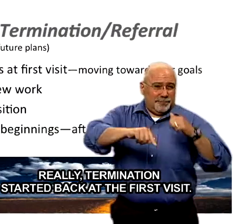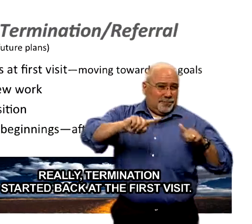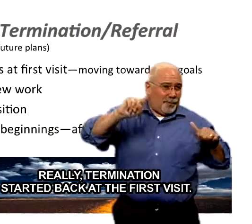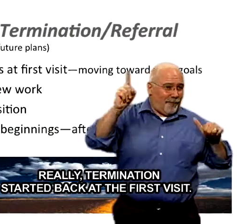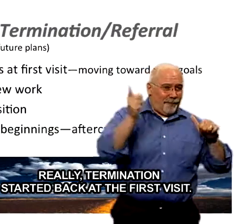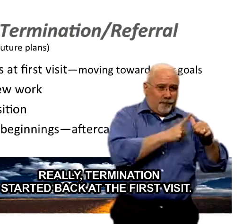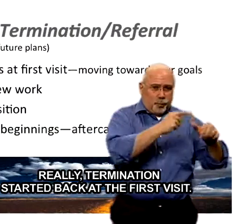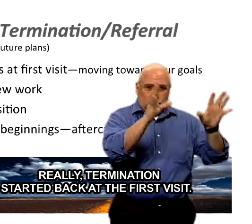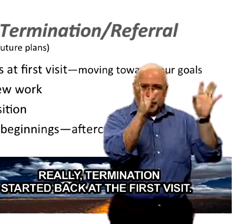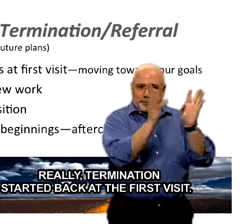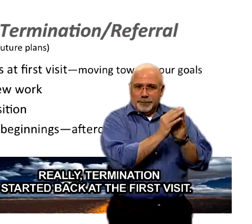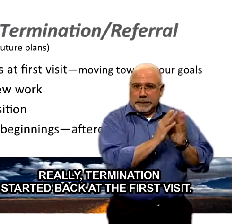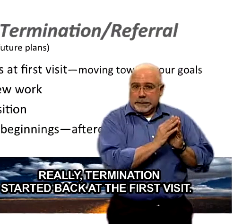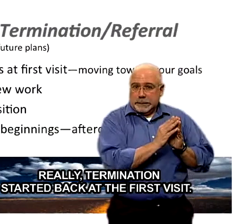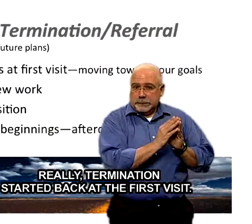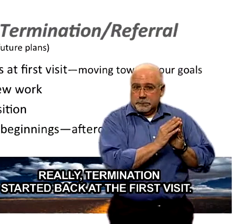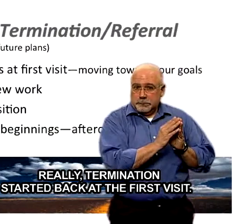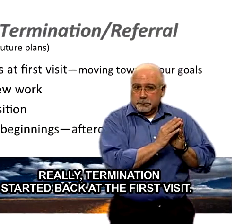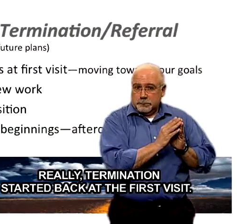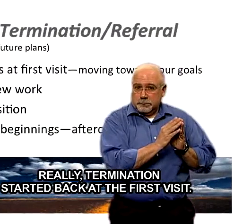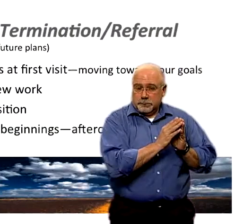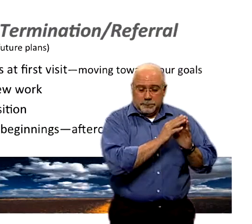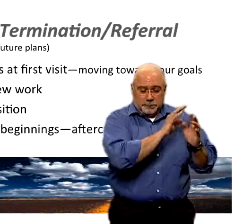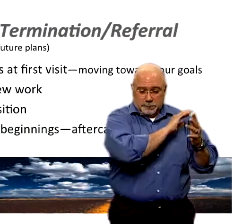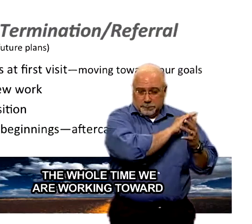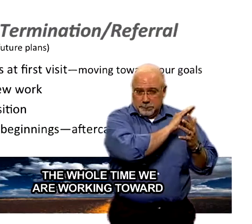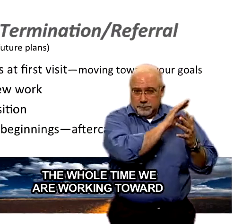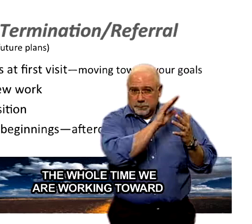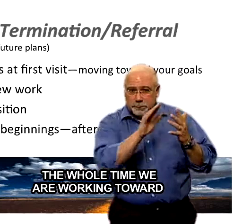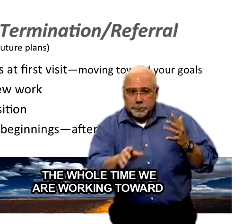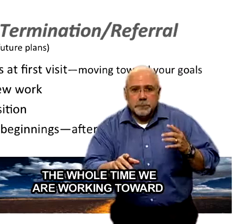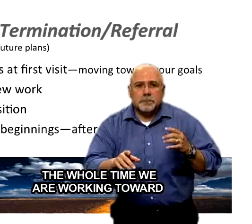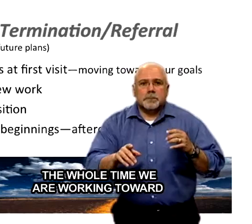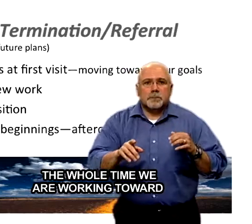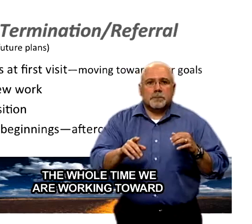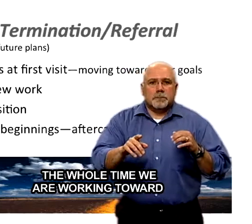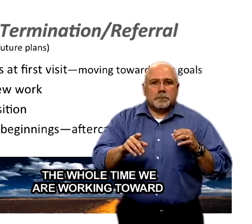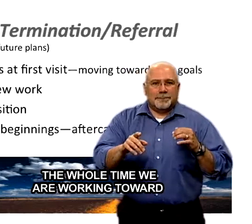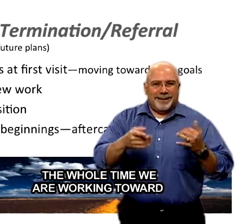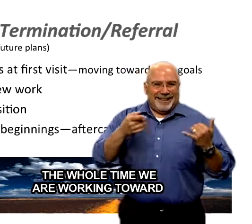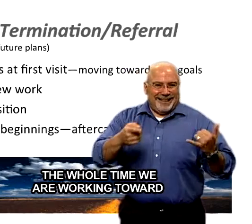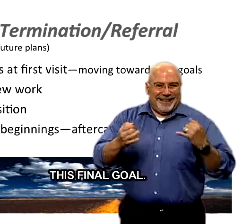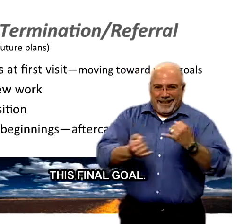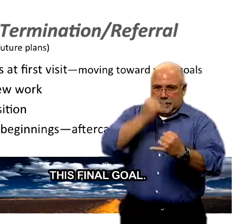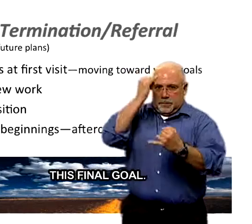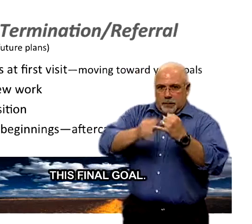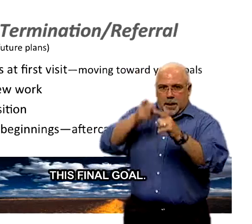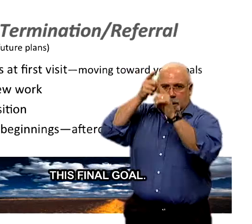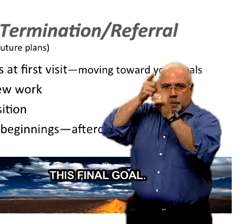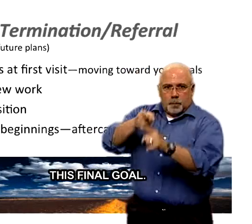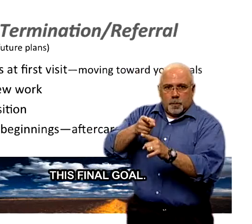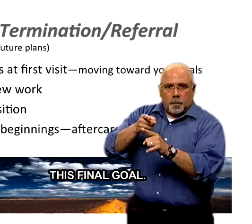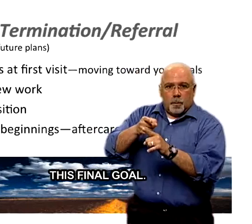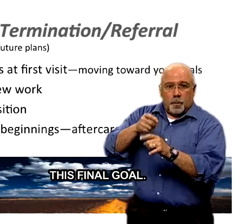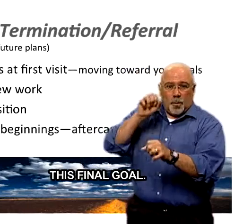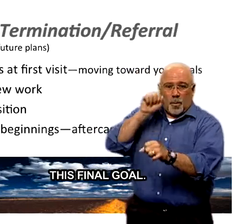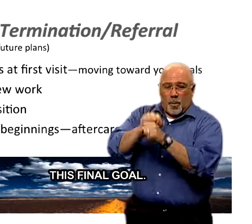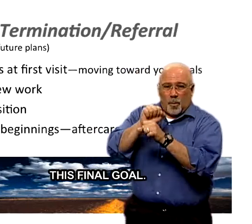Really, termination started back at the first visit. The whole time we are working toward this final